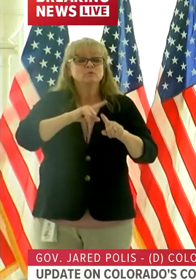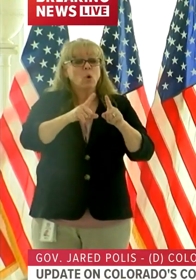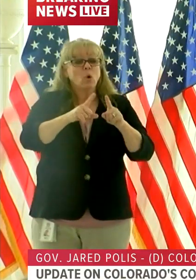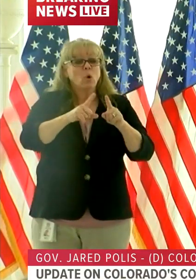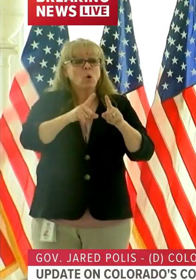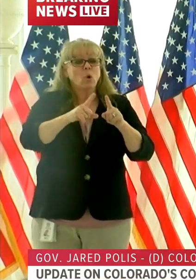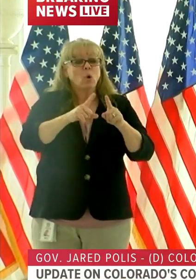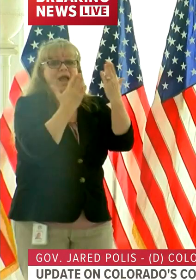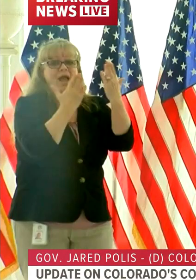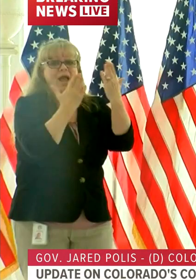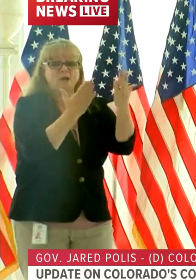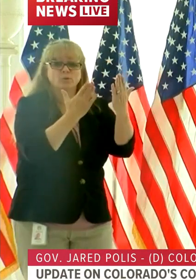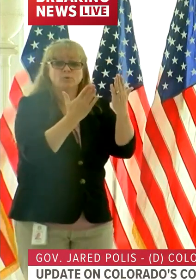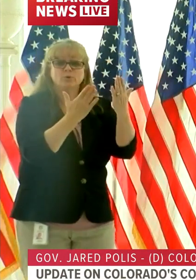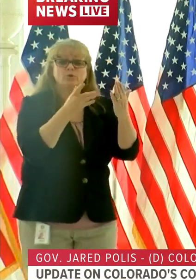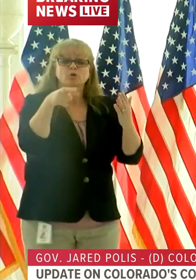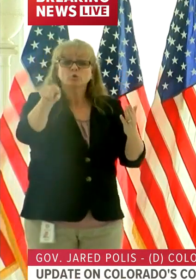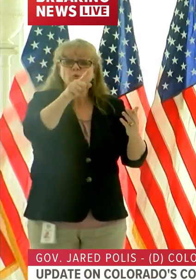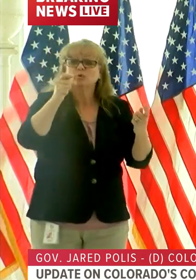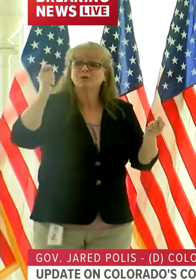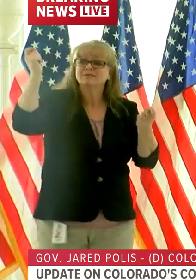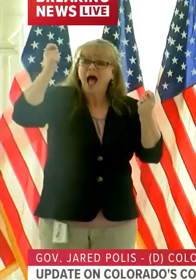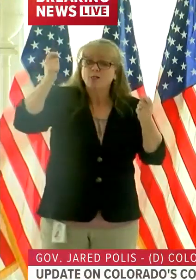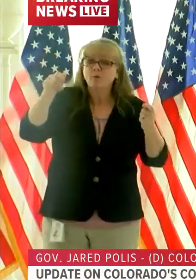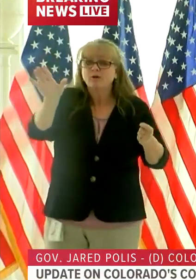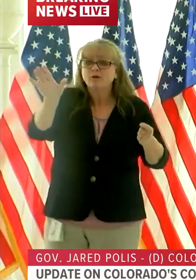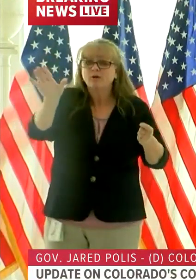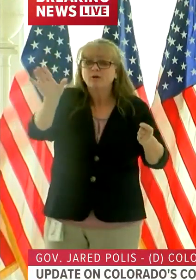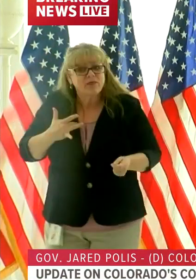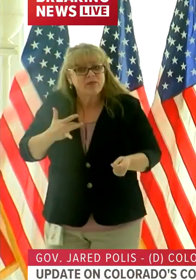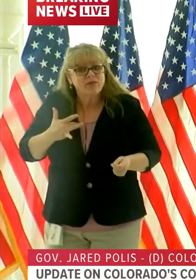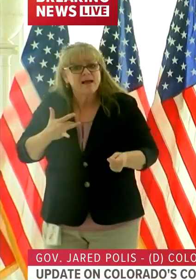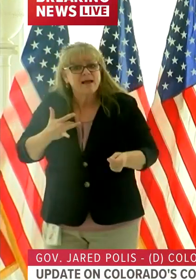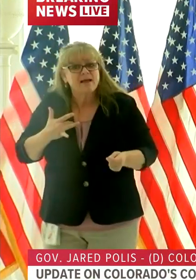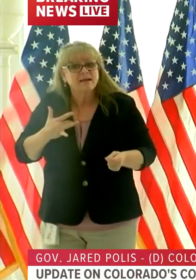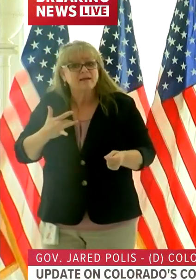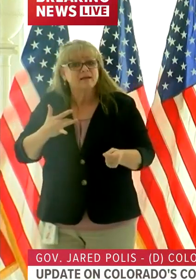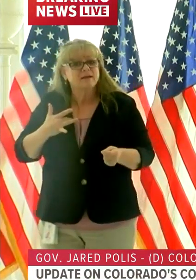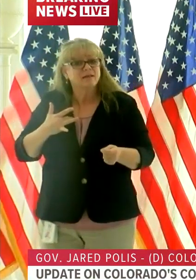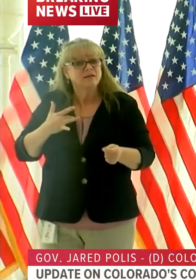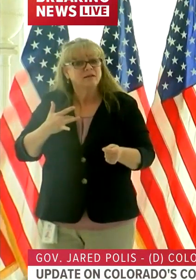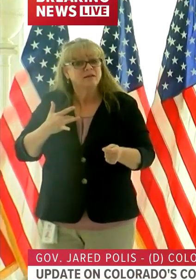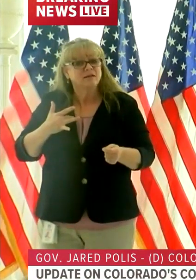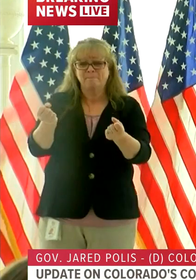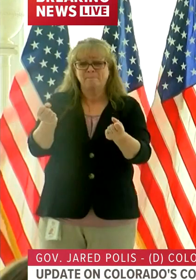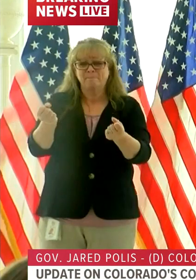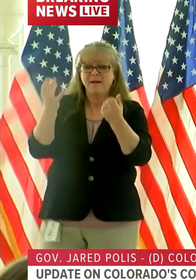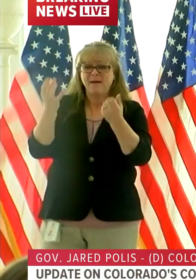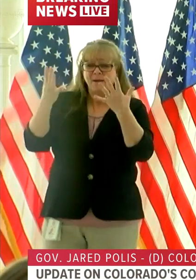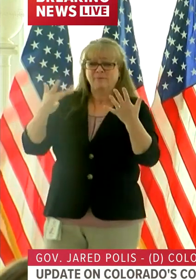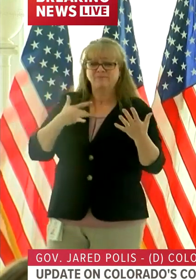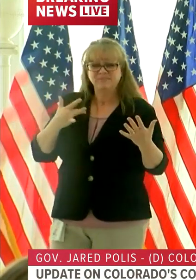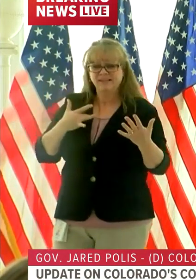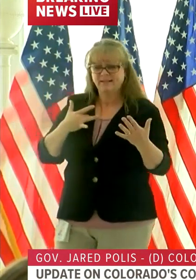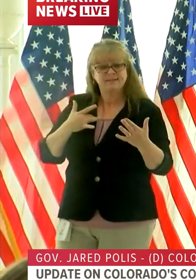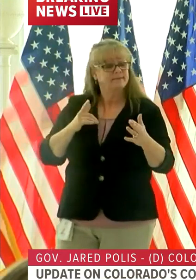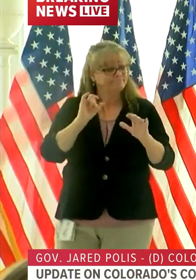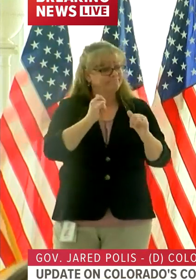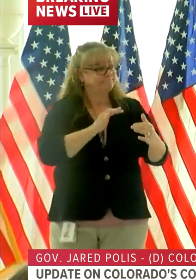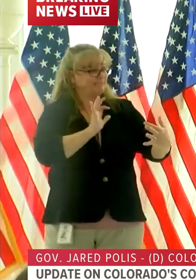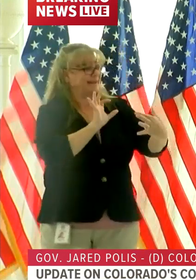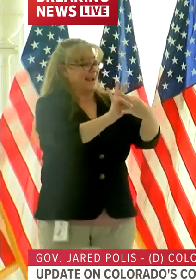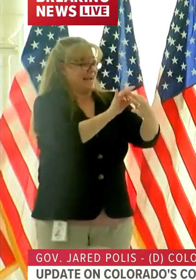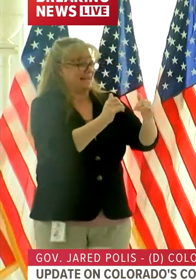one. That's how many Coloradans of faith, view the Easter holiday, the Orthodox Easter holiday,